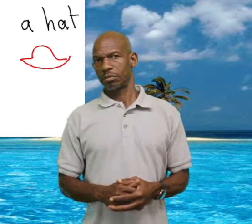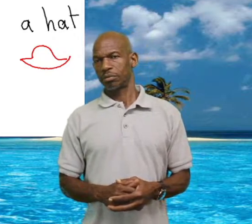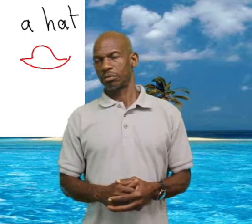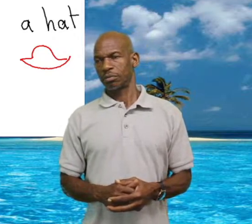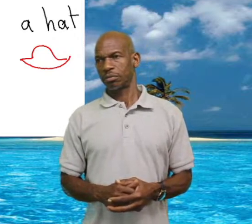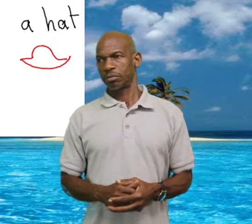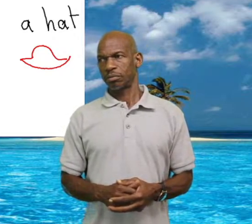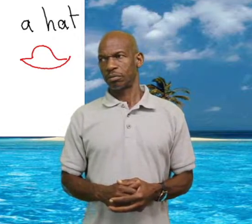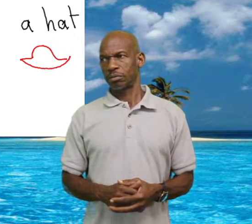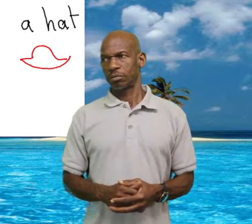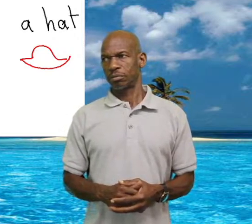Right?